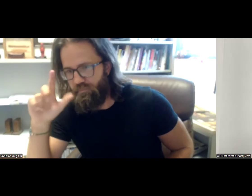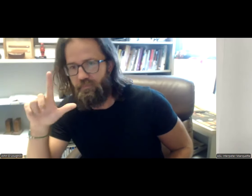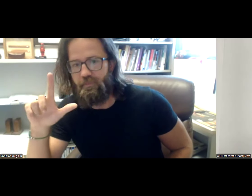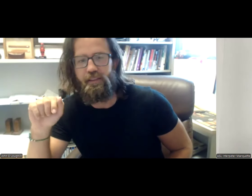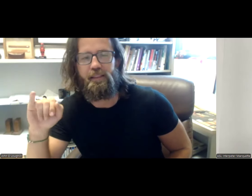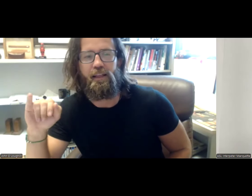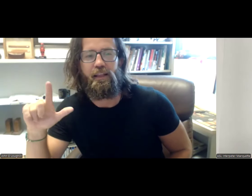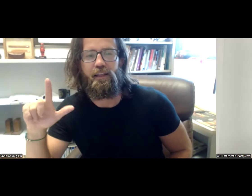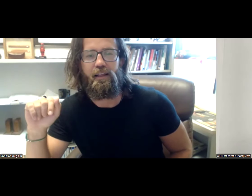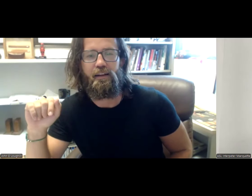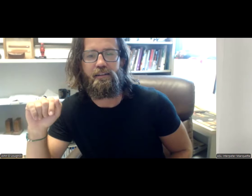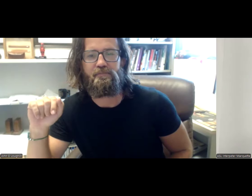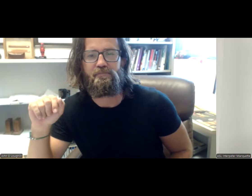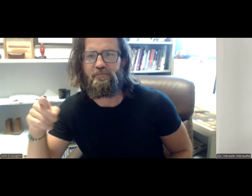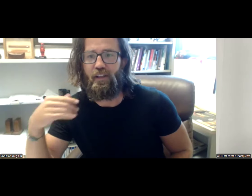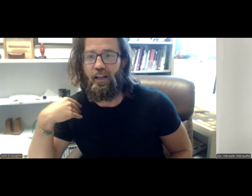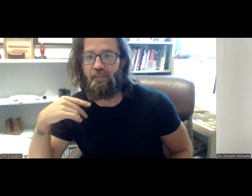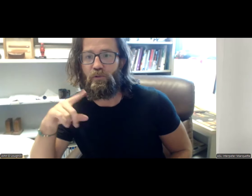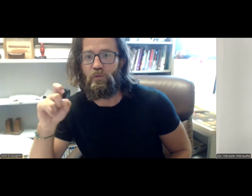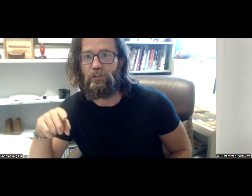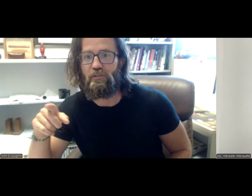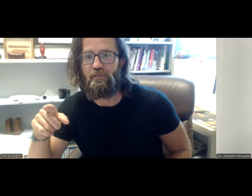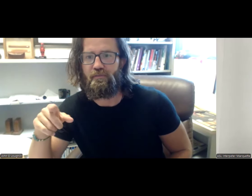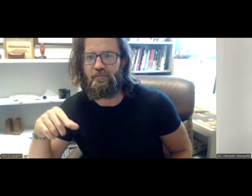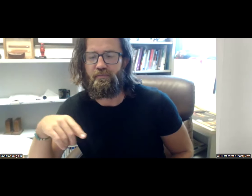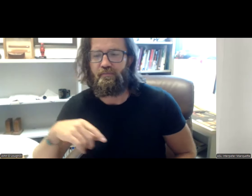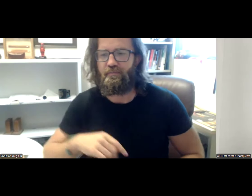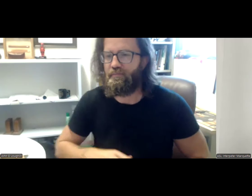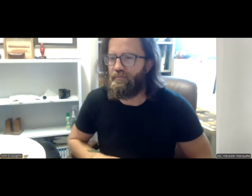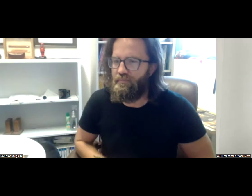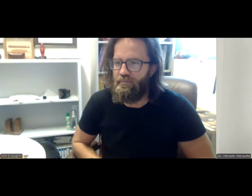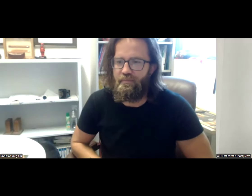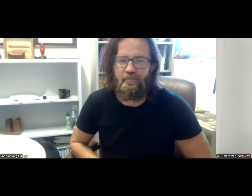Um, let's see here. Layla, do you have a question?